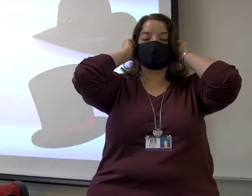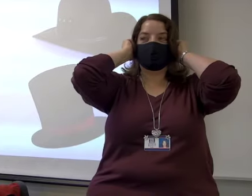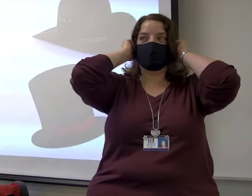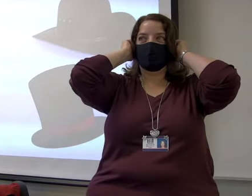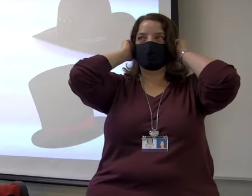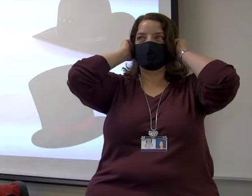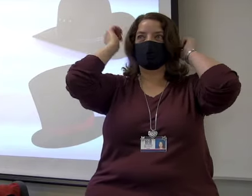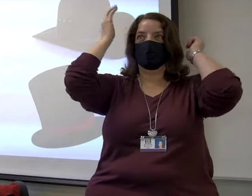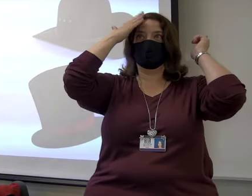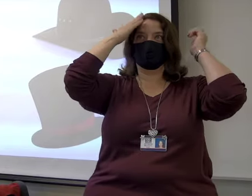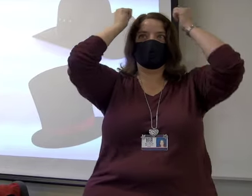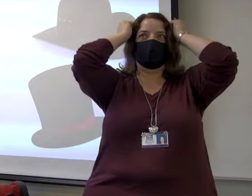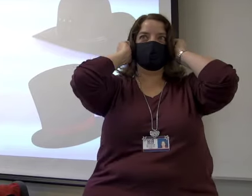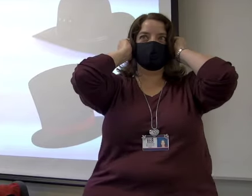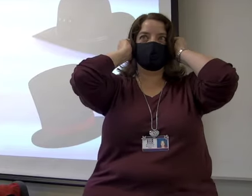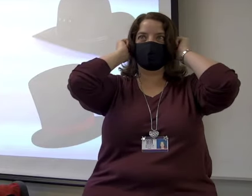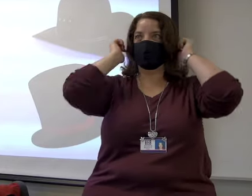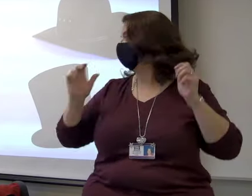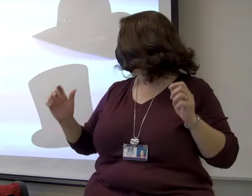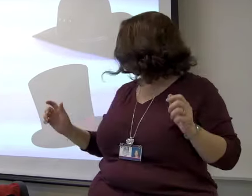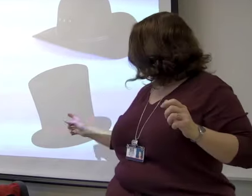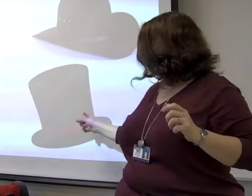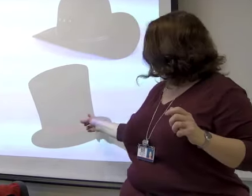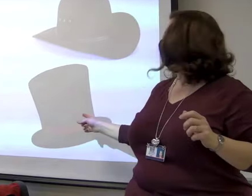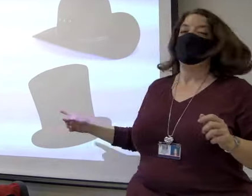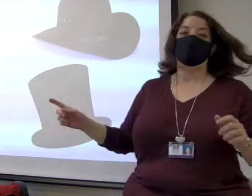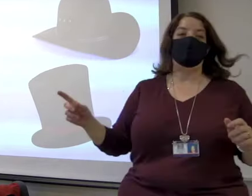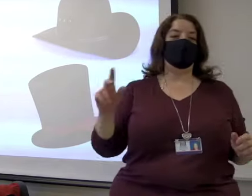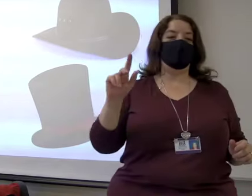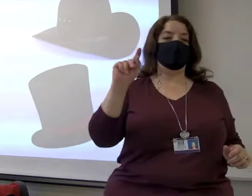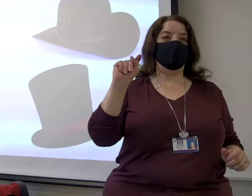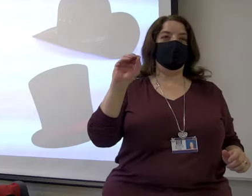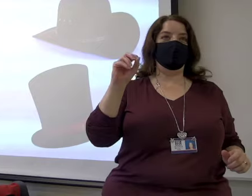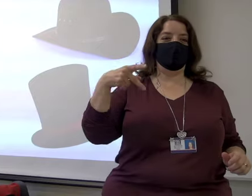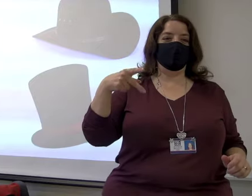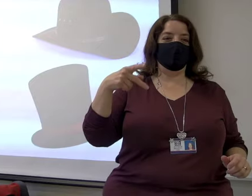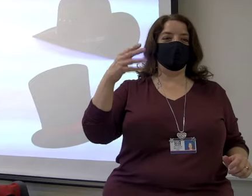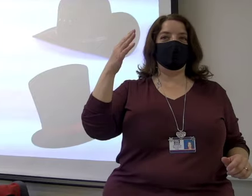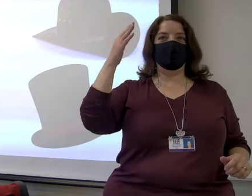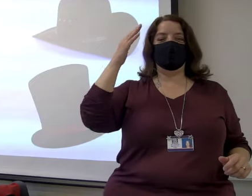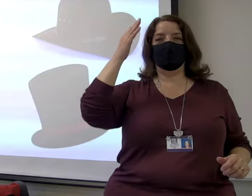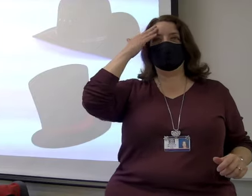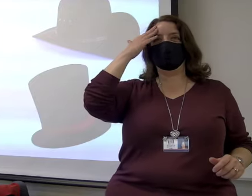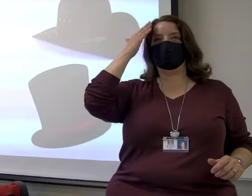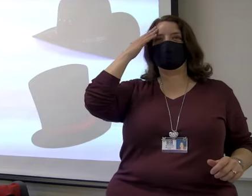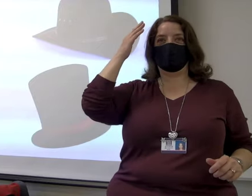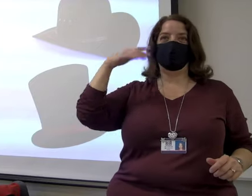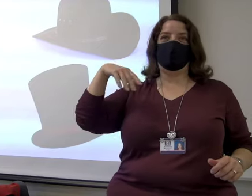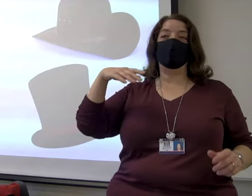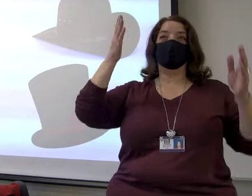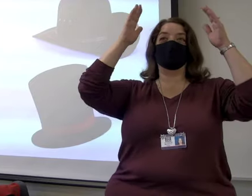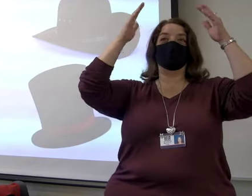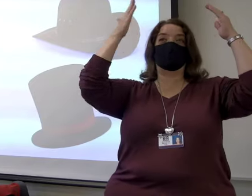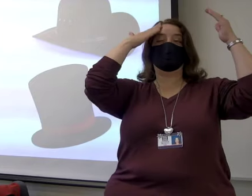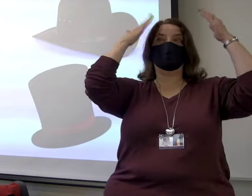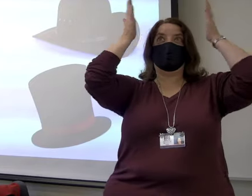cap that you pull over this way. So it's a hat that you pull down over your ears. You between my arms. And that's a top hat, or you could describe it's a hat, right,